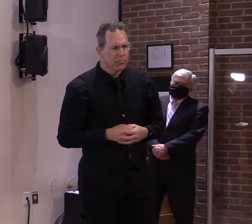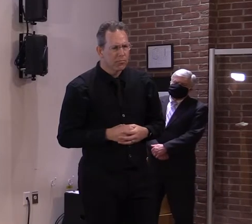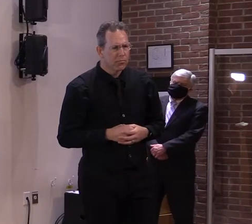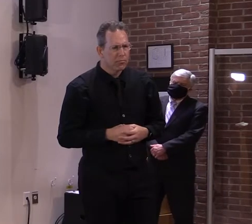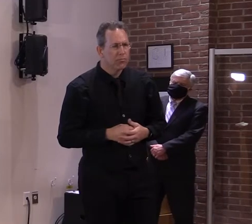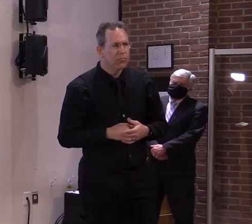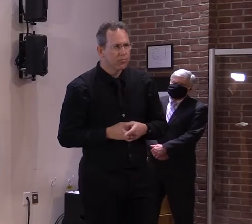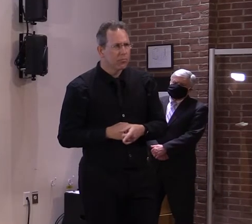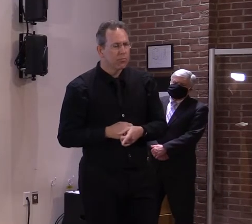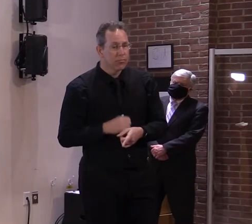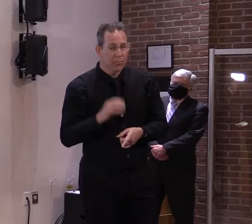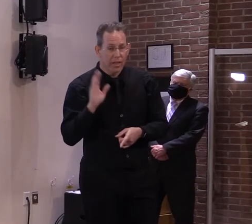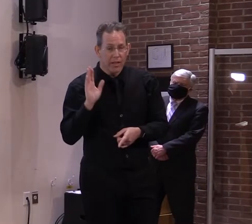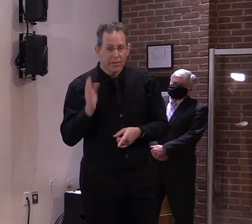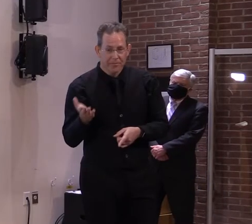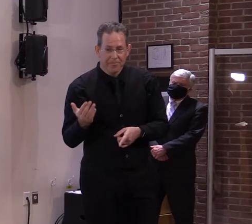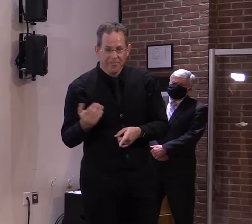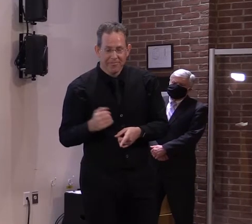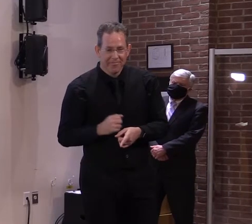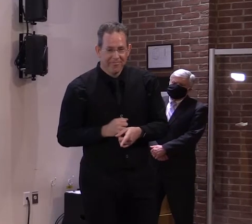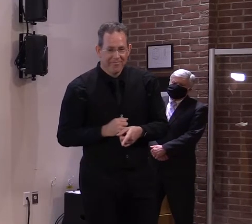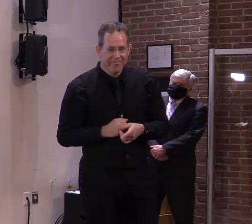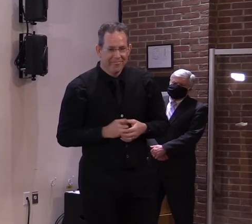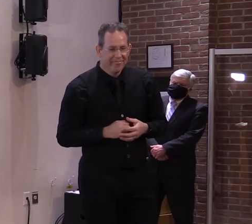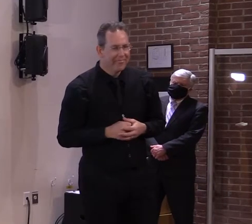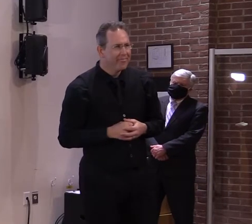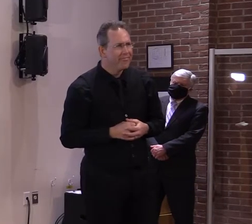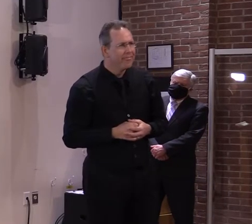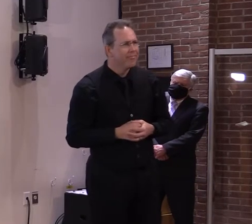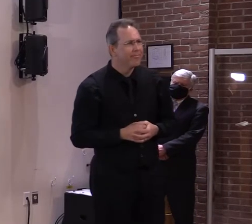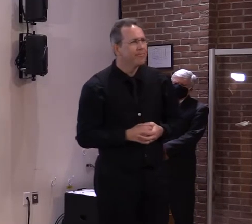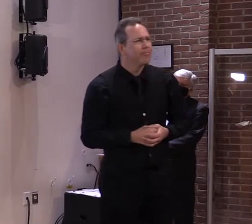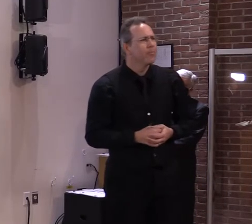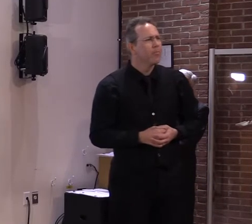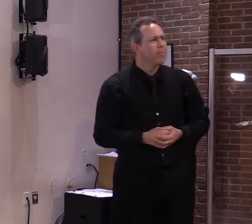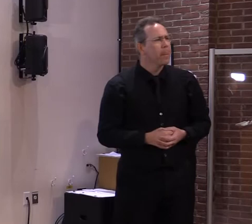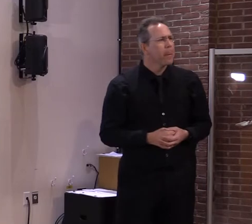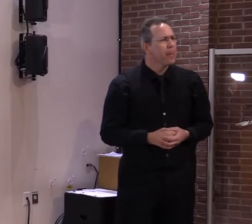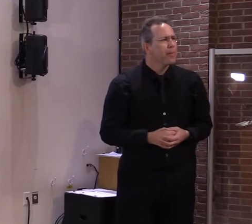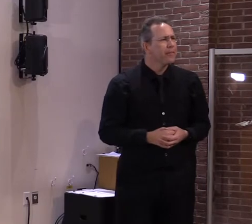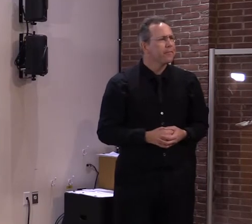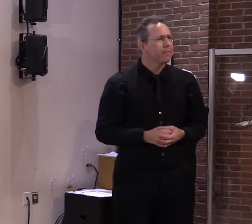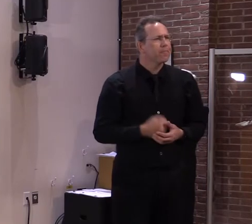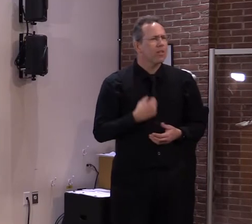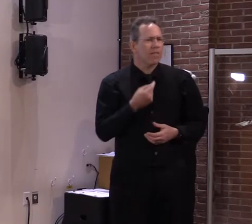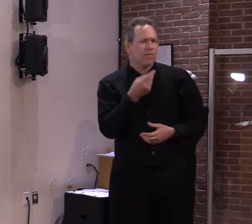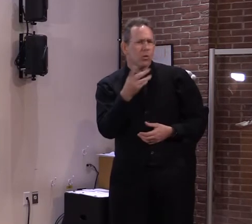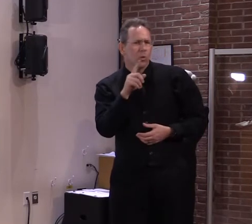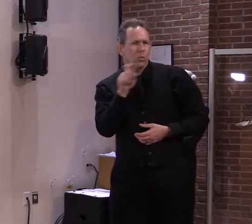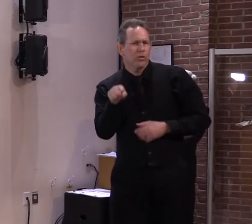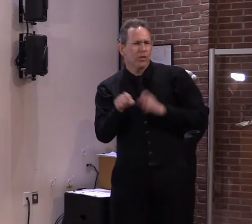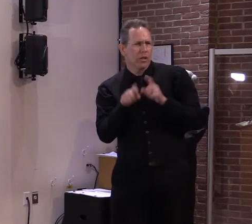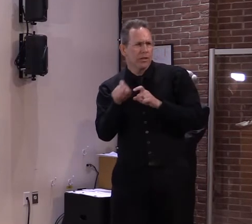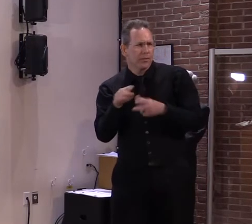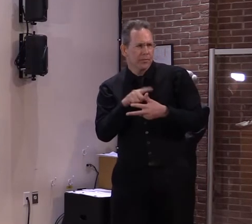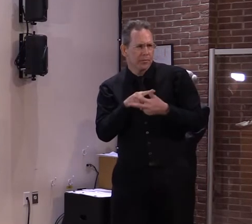Hi, I have a multi-part question for Secretary Levine and Governor Scott.